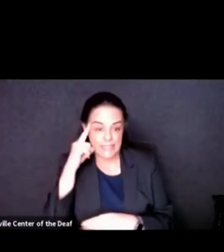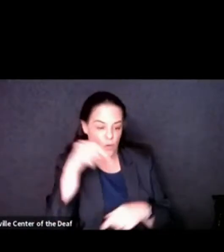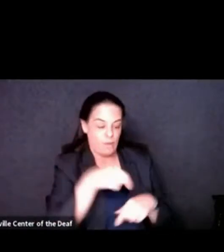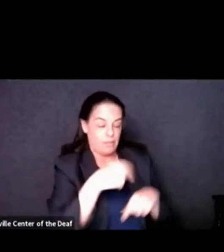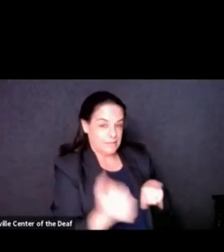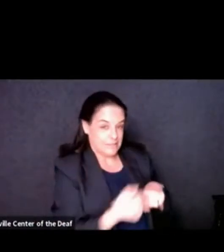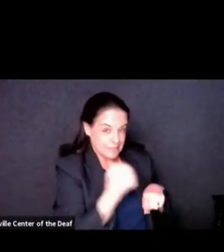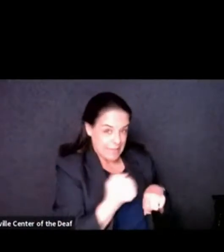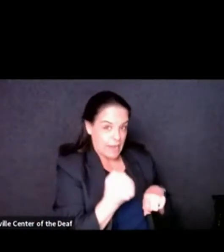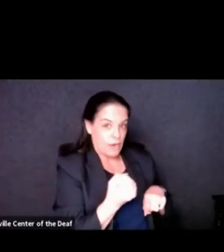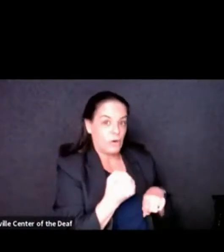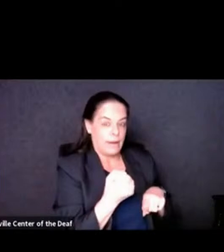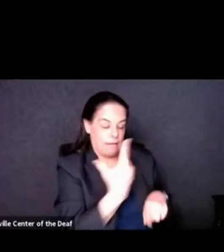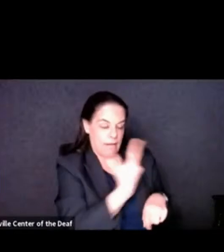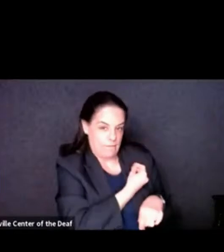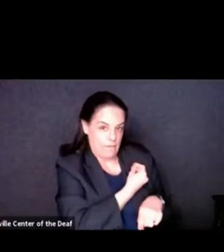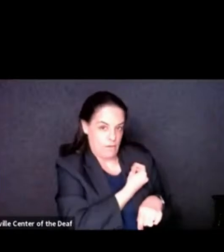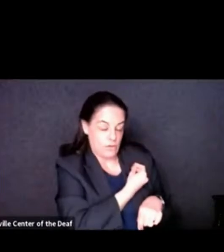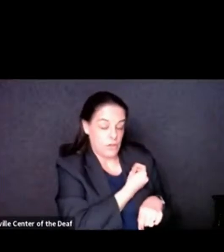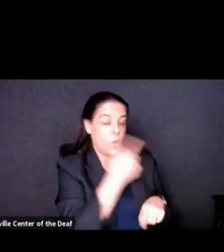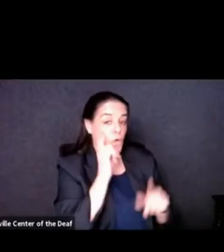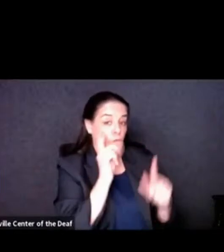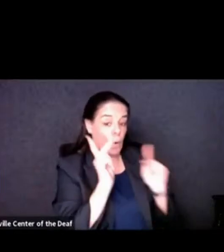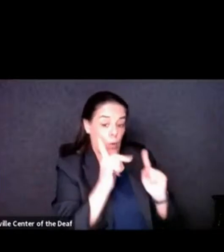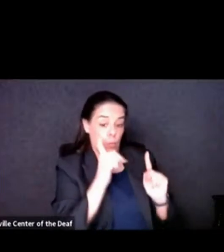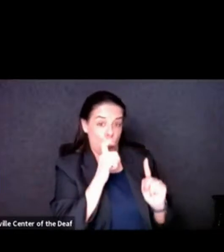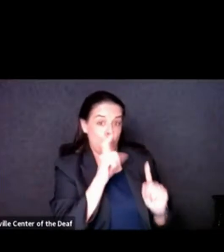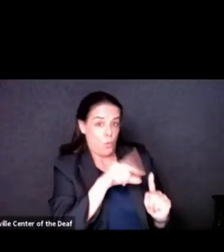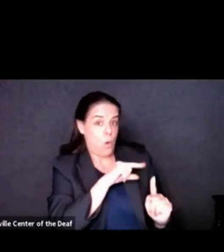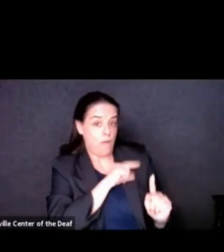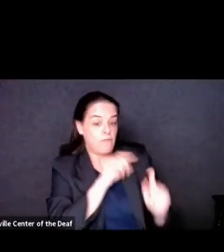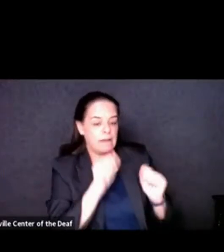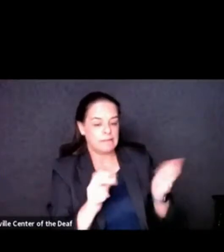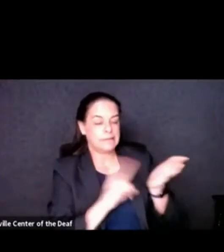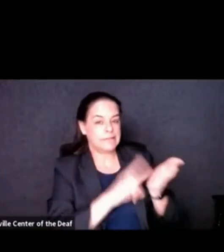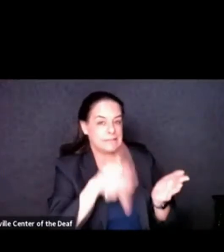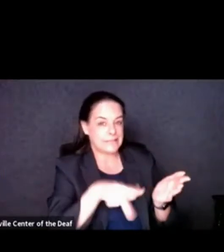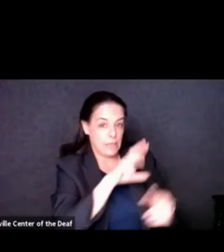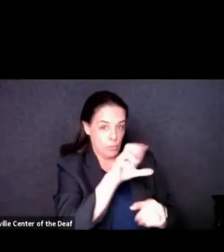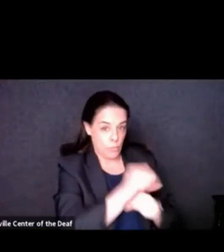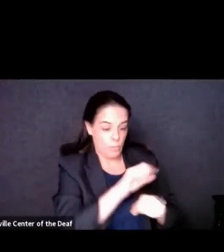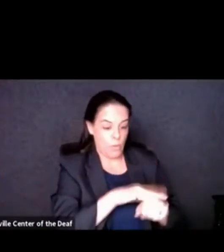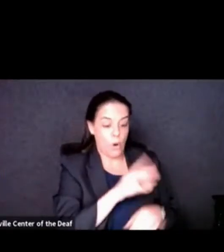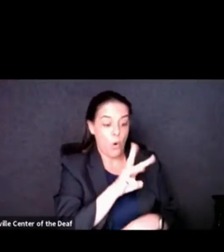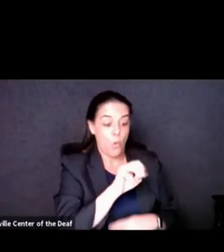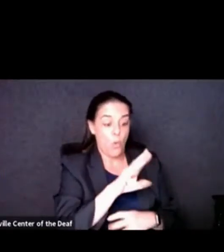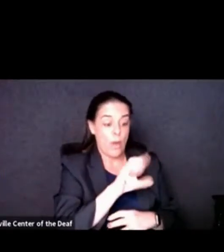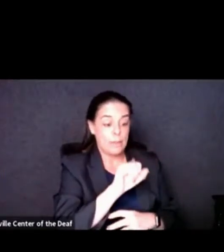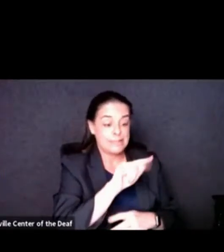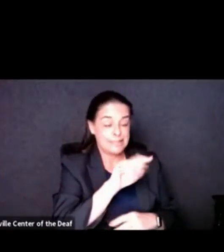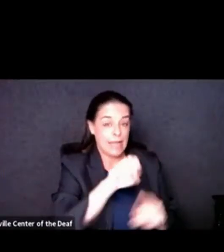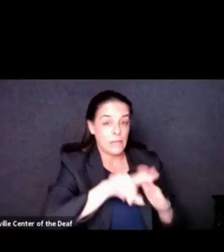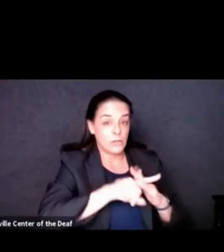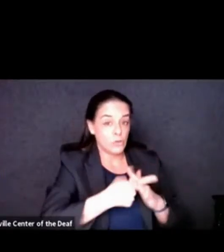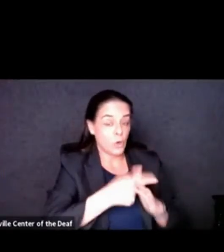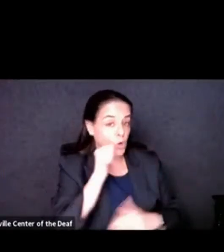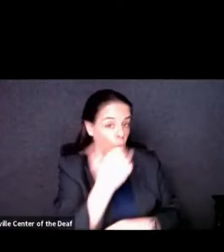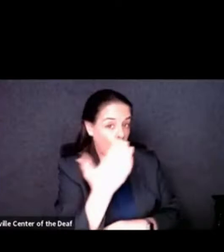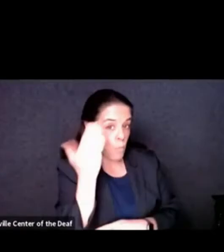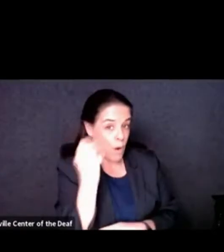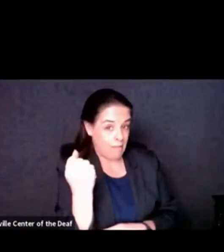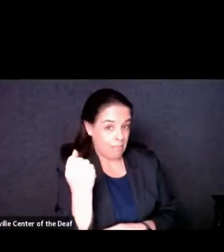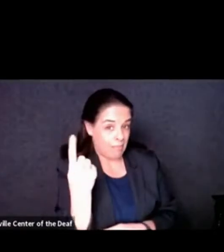Saturday. Qualifying individuals will be able to sign up for appointments on our website beginning tomorrow at 11